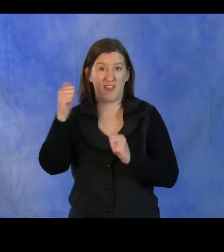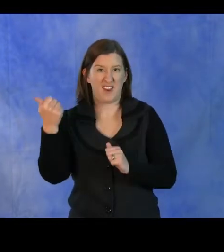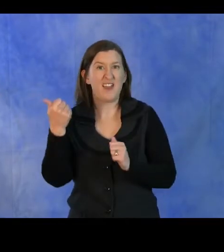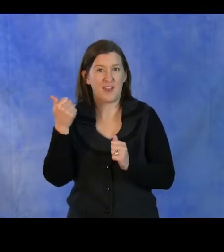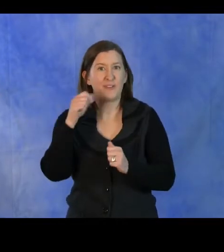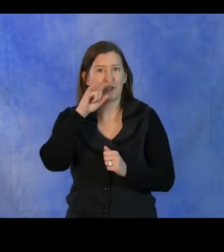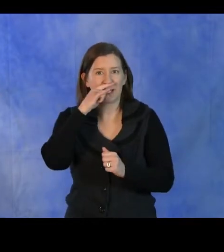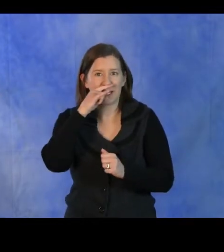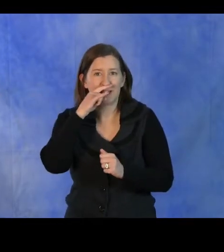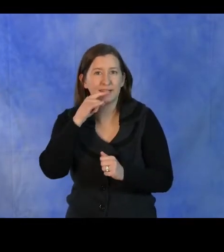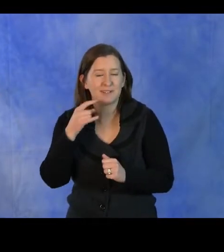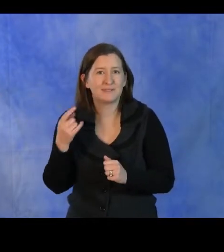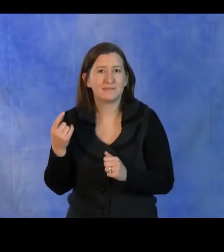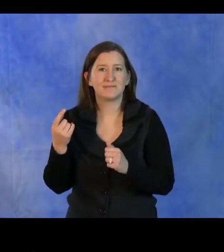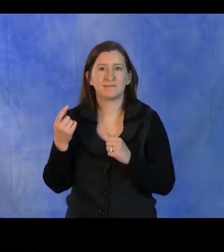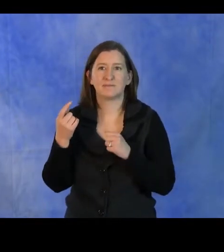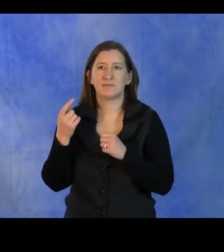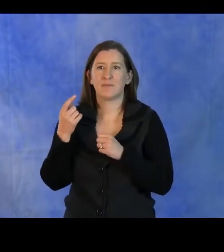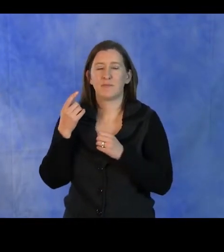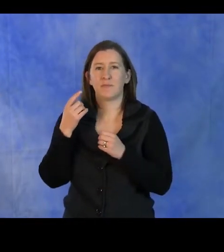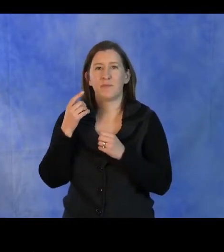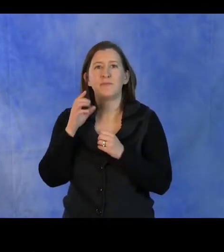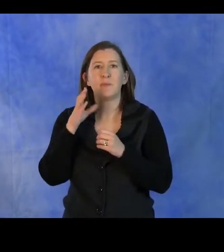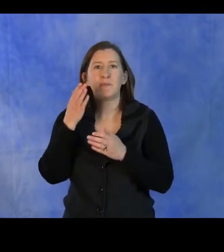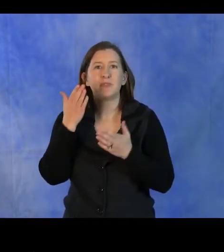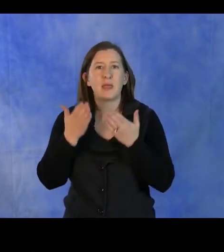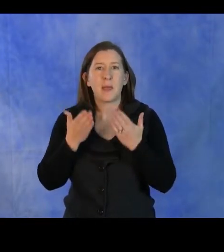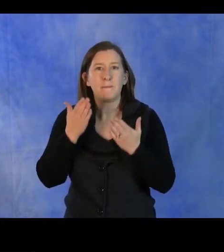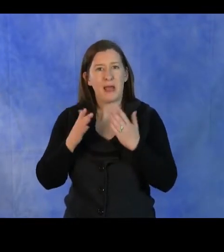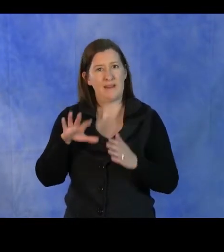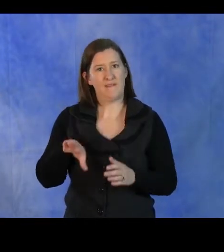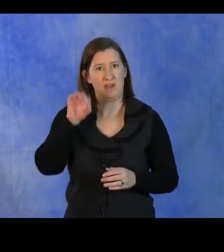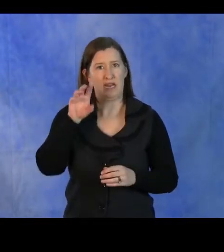like turn taking, working with other kids.